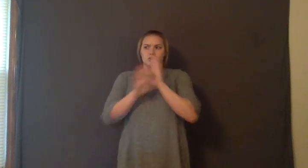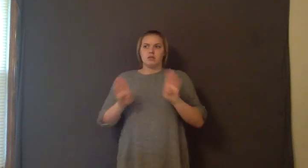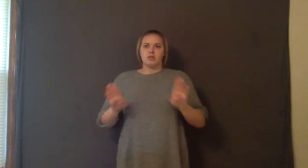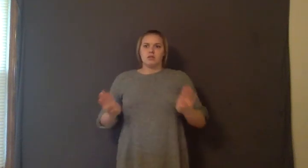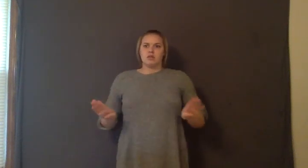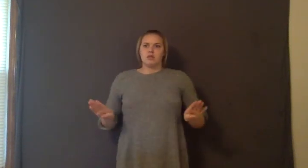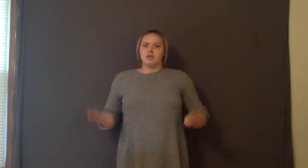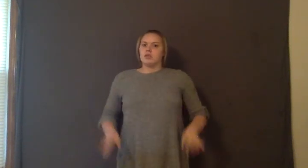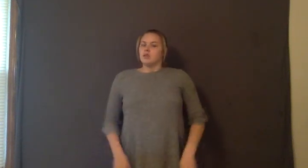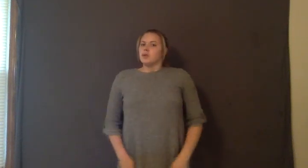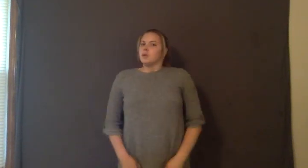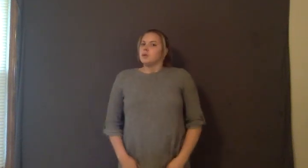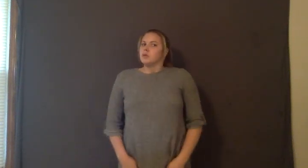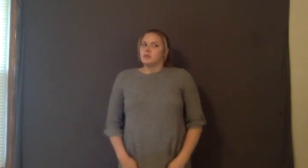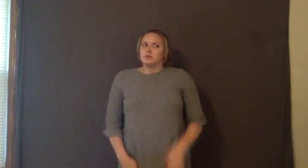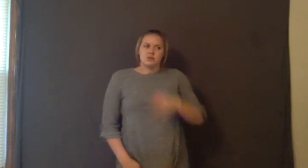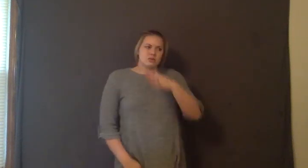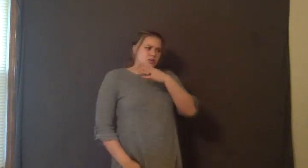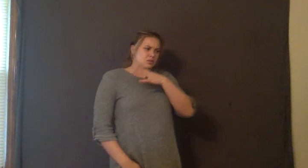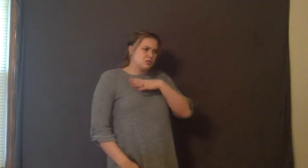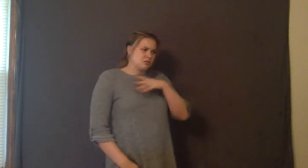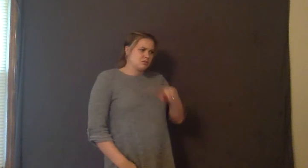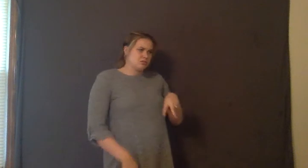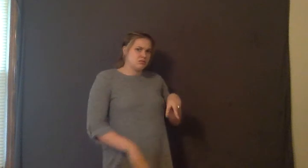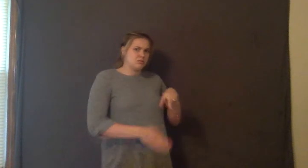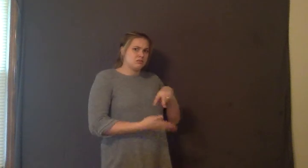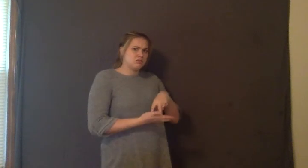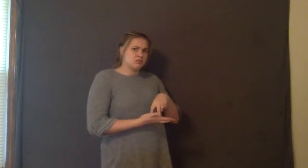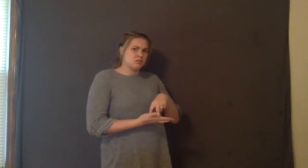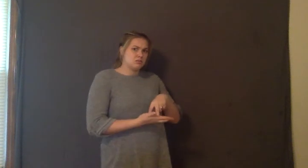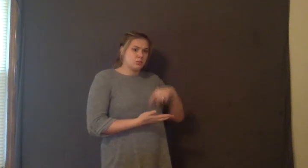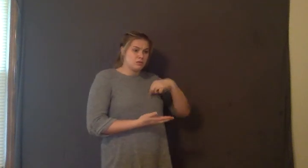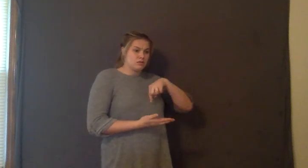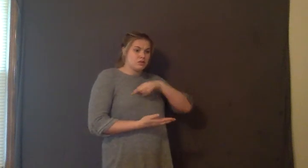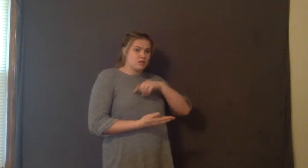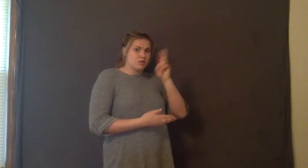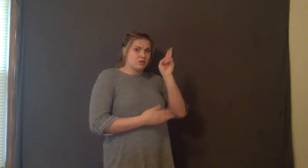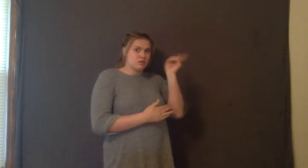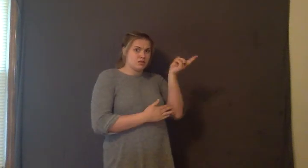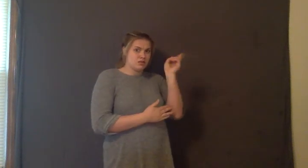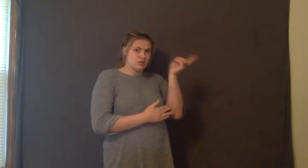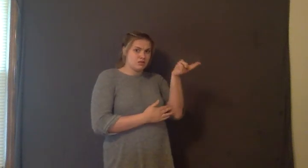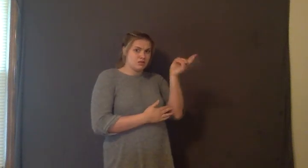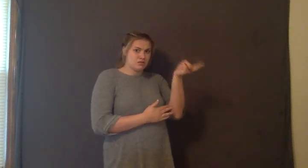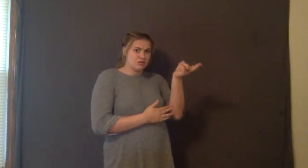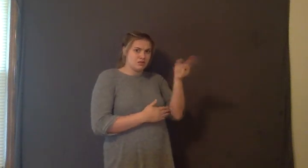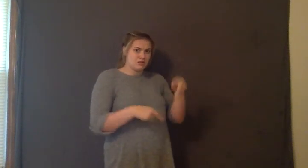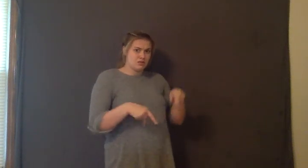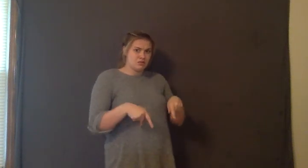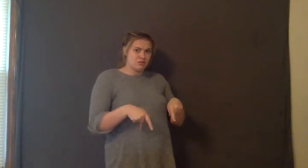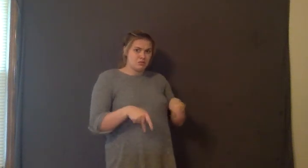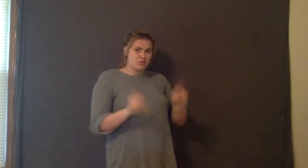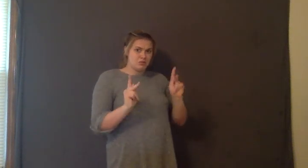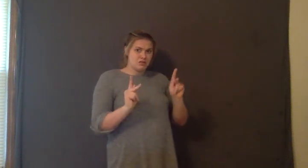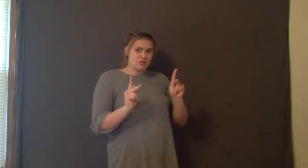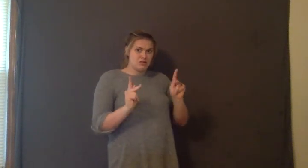said, there's no way with our history we can ever engage in the systematic killing of human